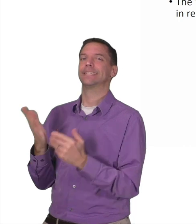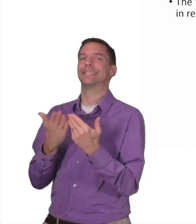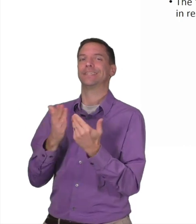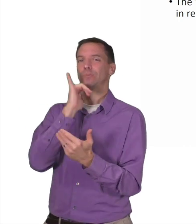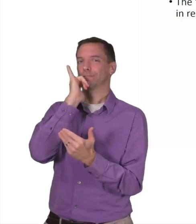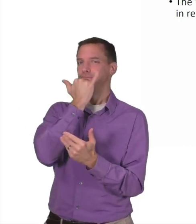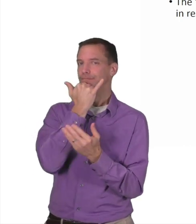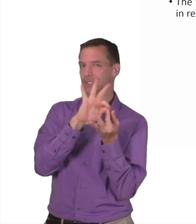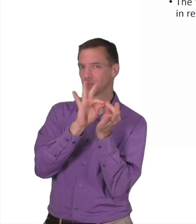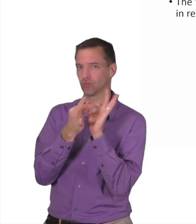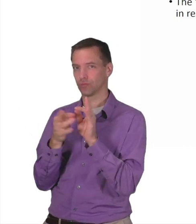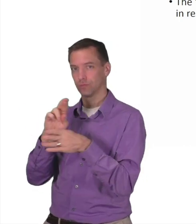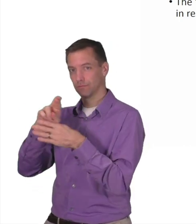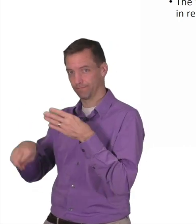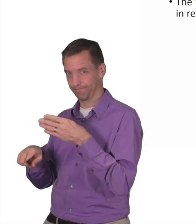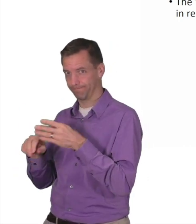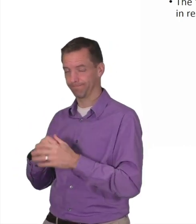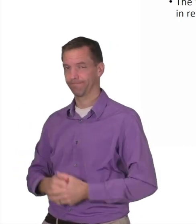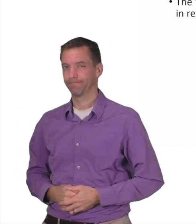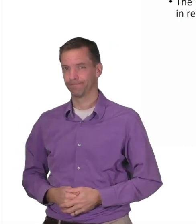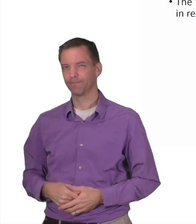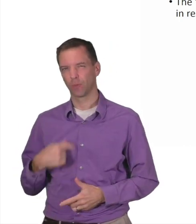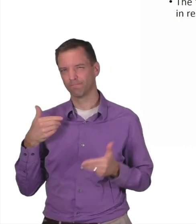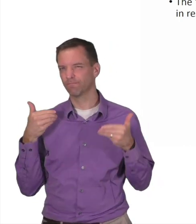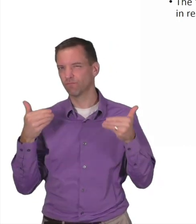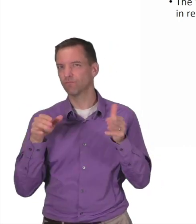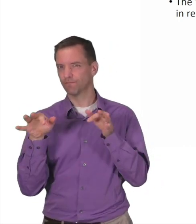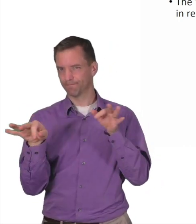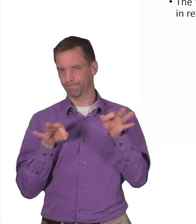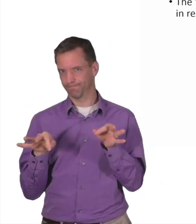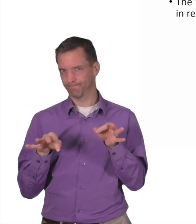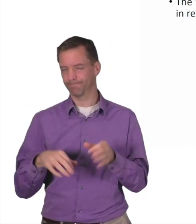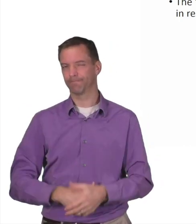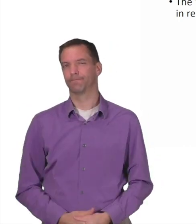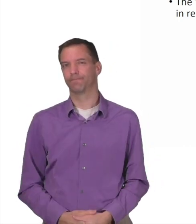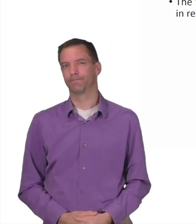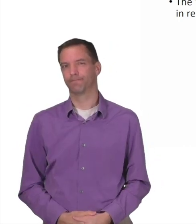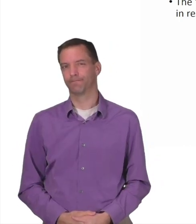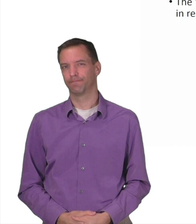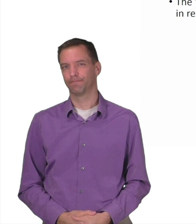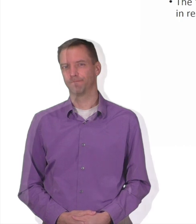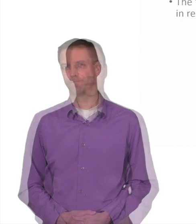research studies, it is easy to misinterpret those results. Let me explain.